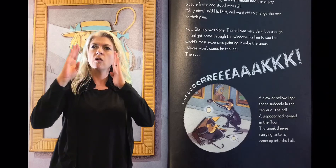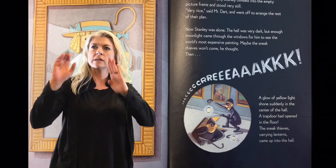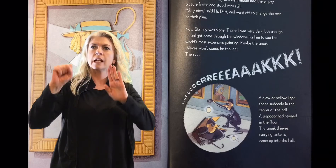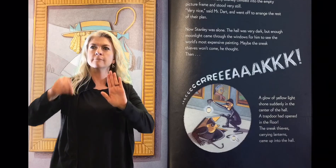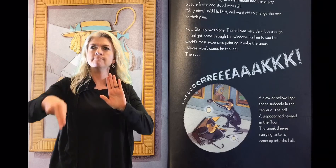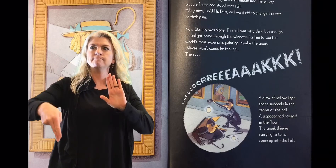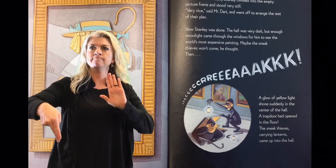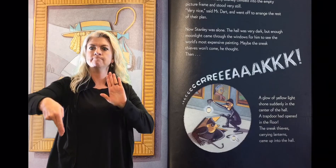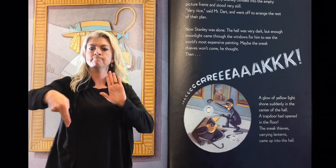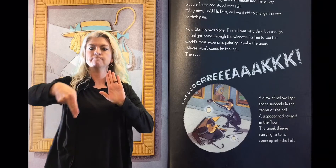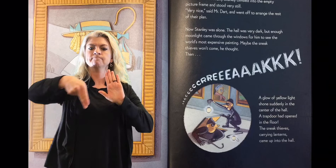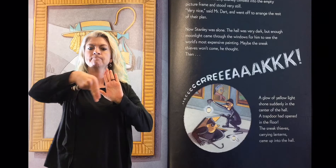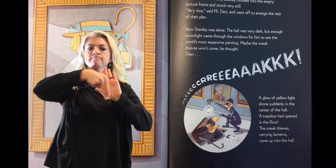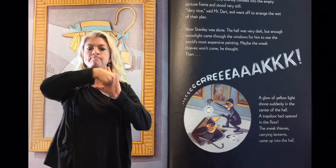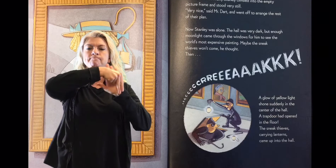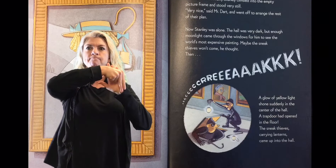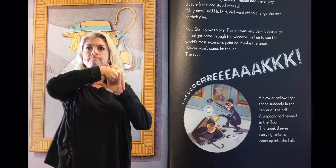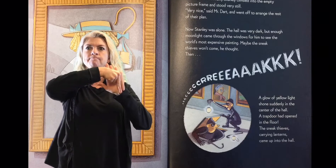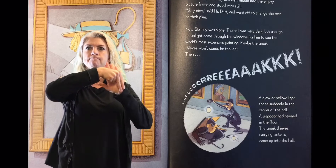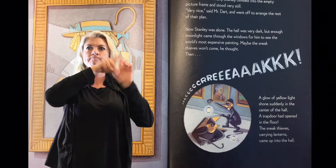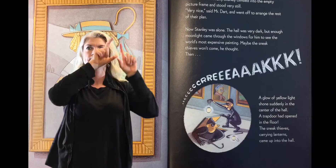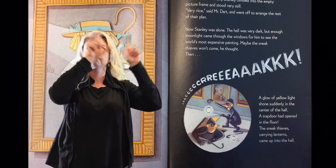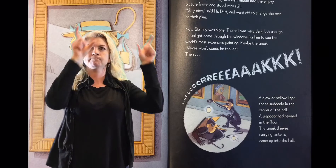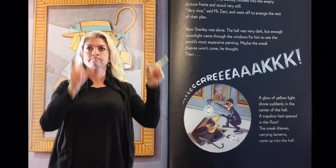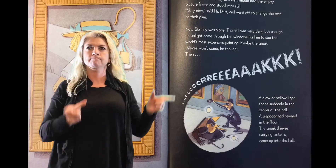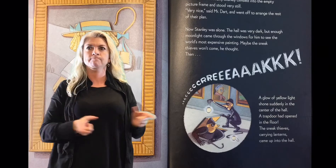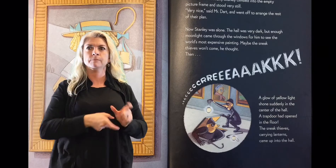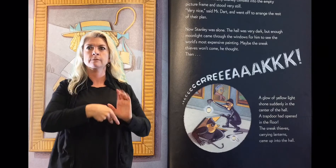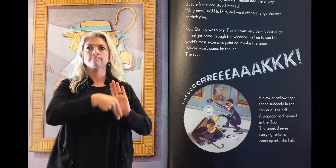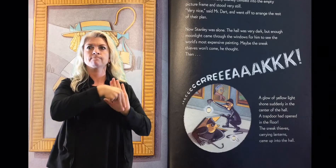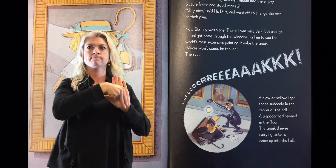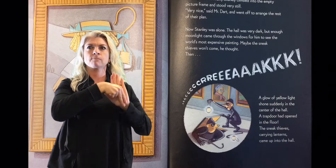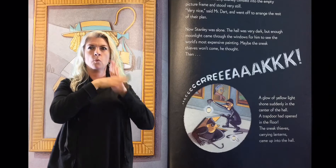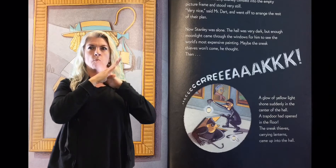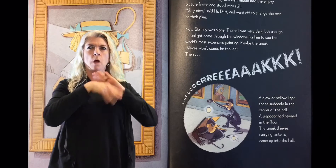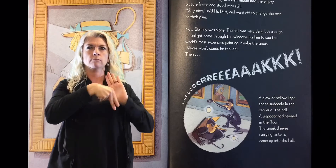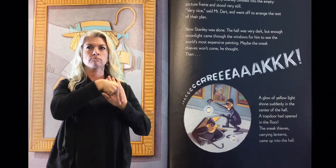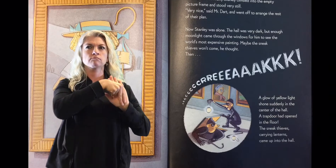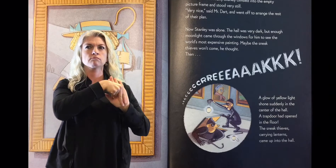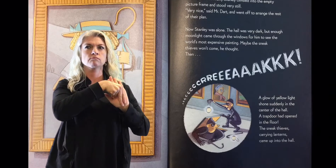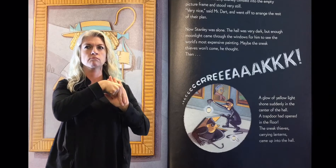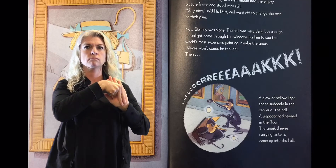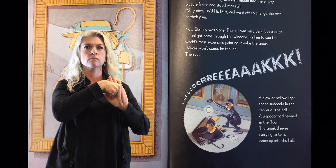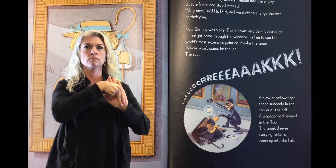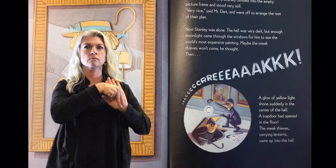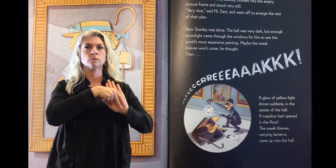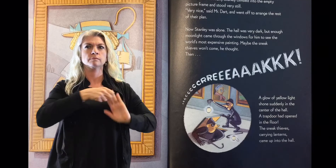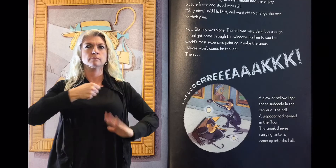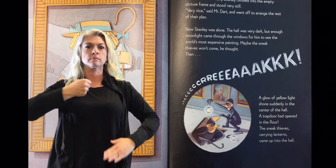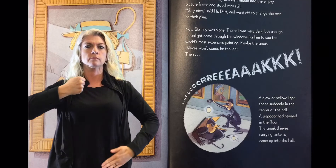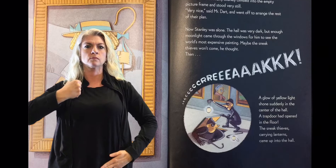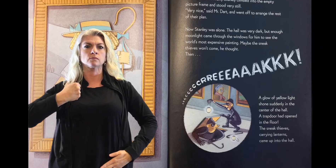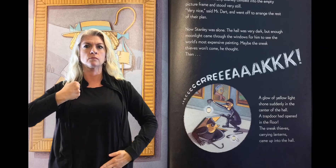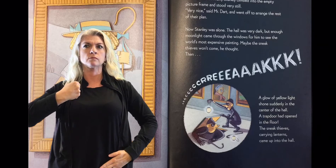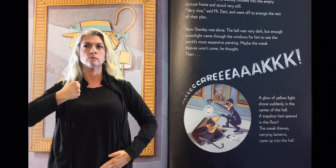In the main hall, Stanley climbed into the empty picture frame and stood very